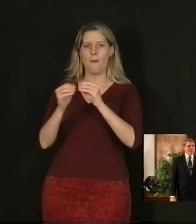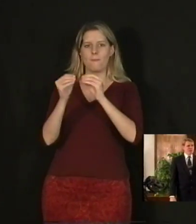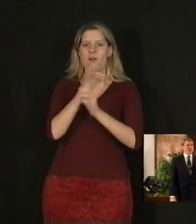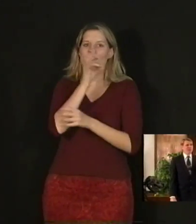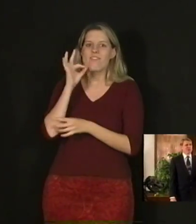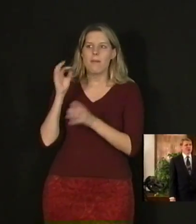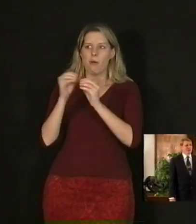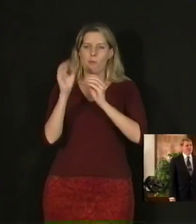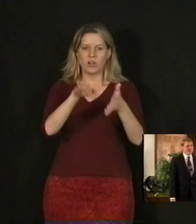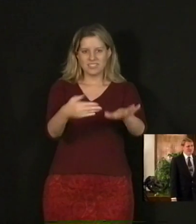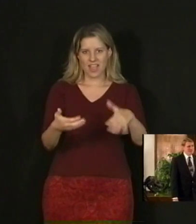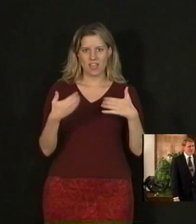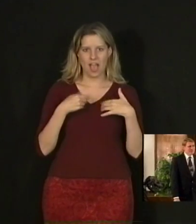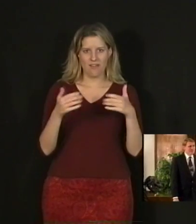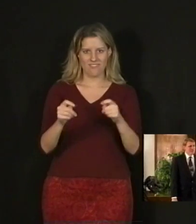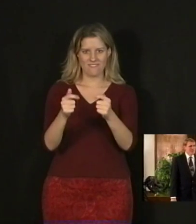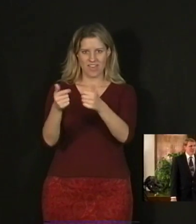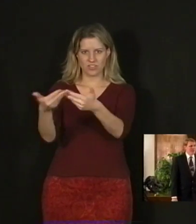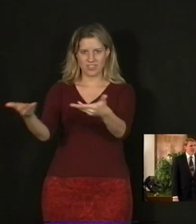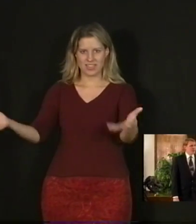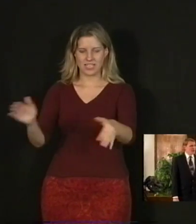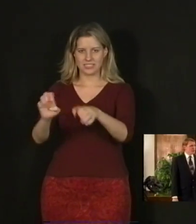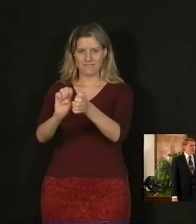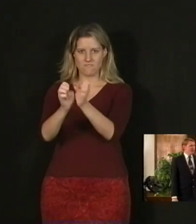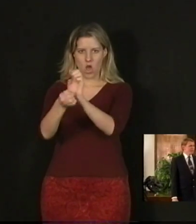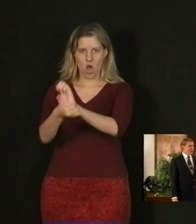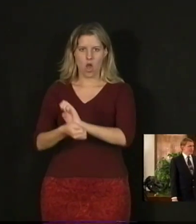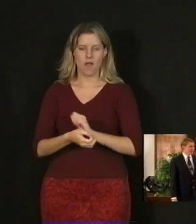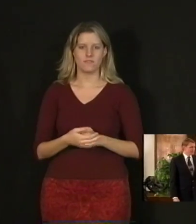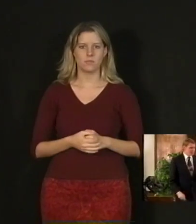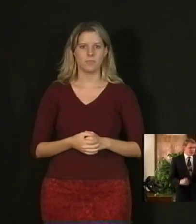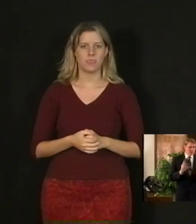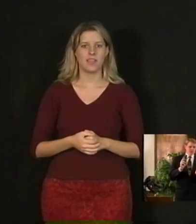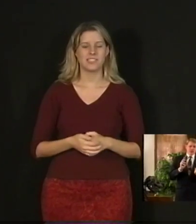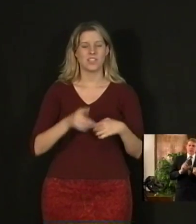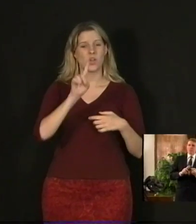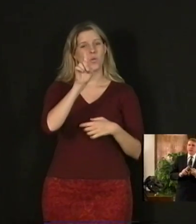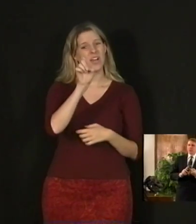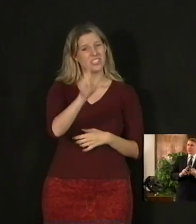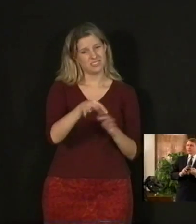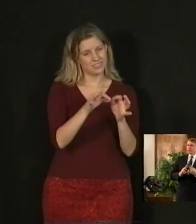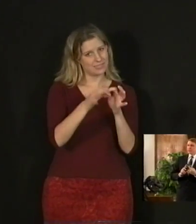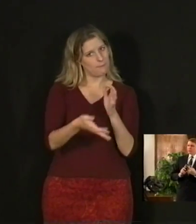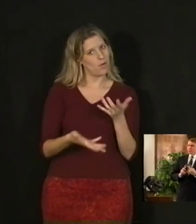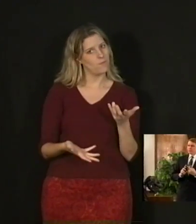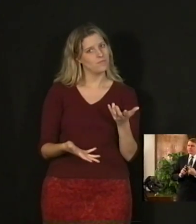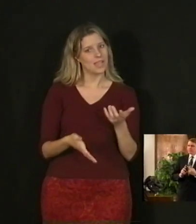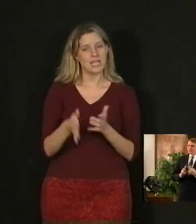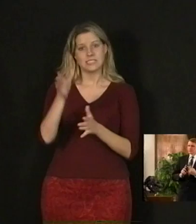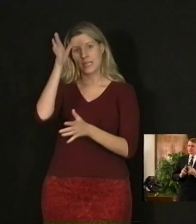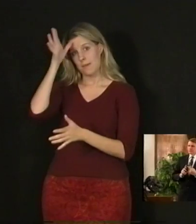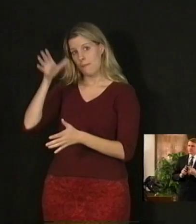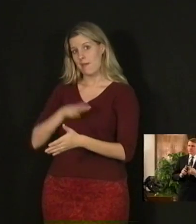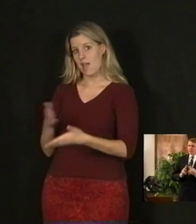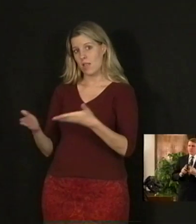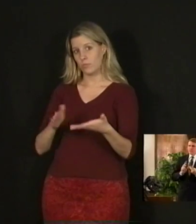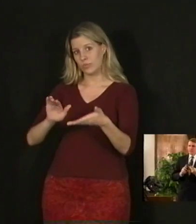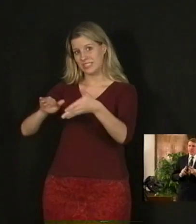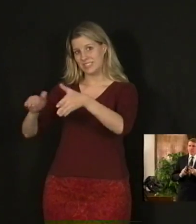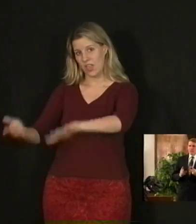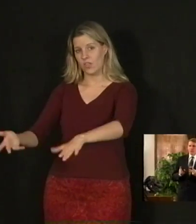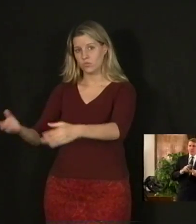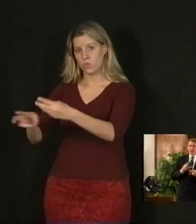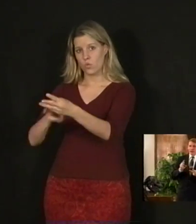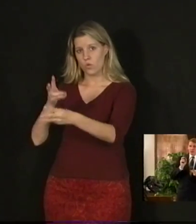the faster things evolve. The question is really very simple. Did man bring death into the world? Or